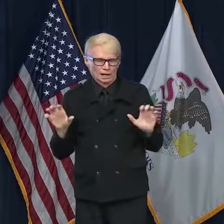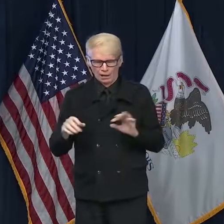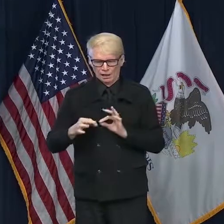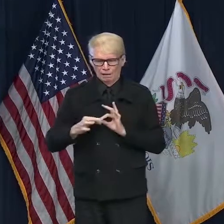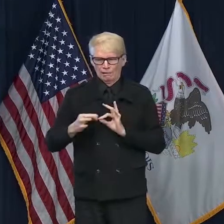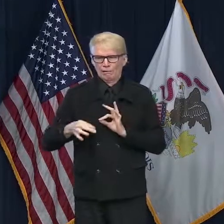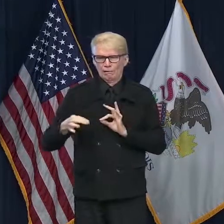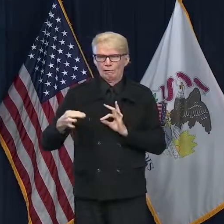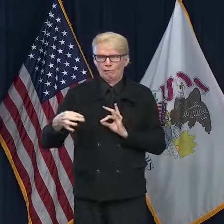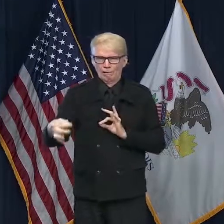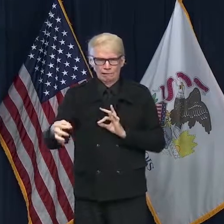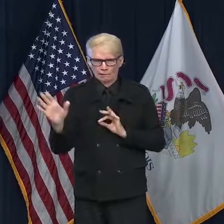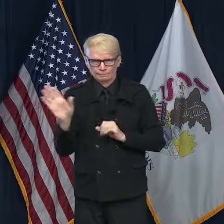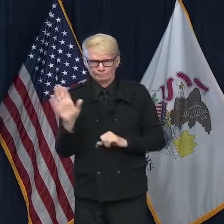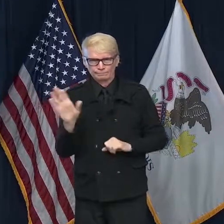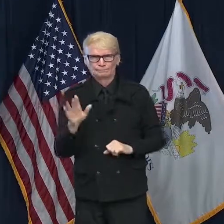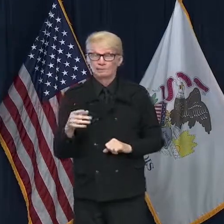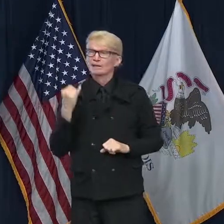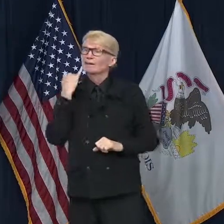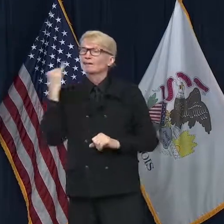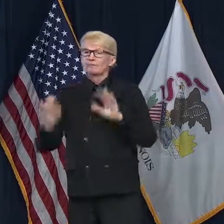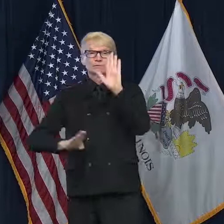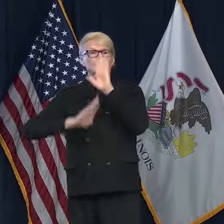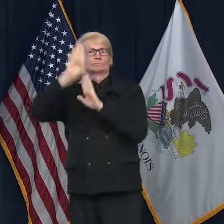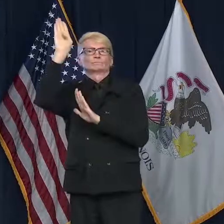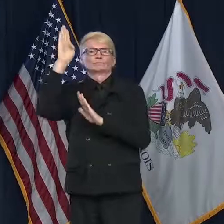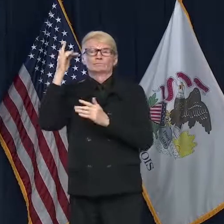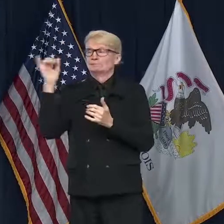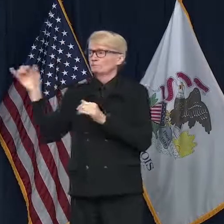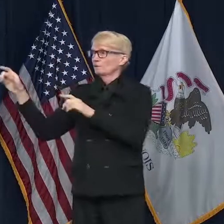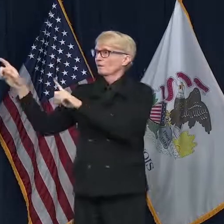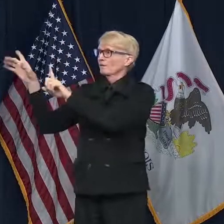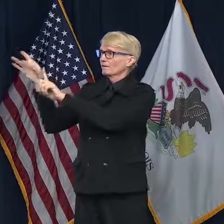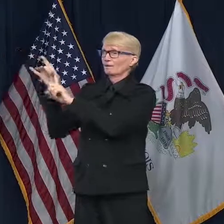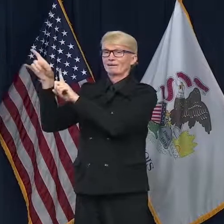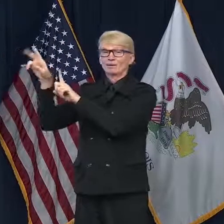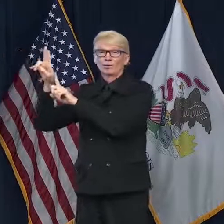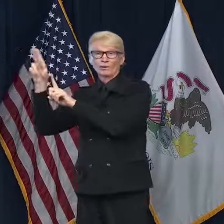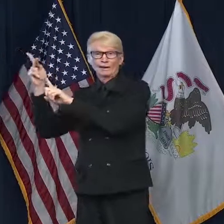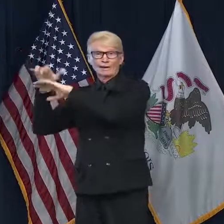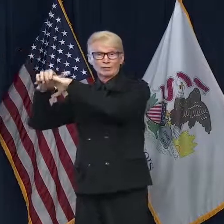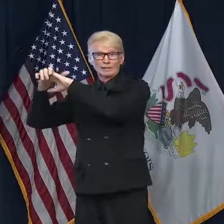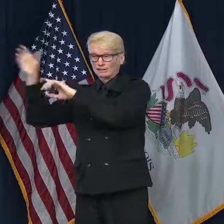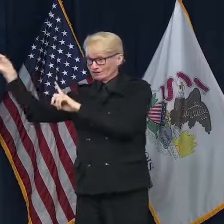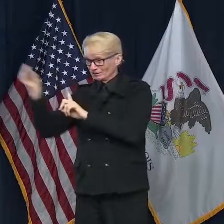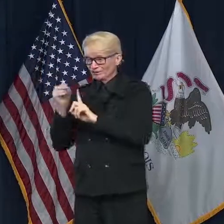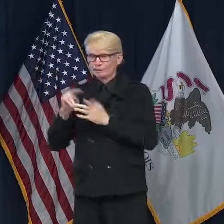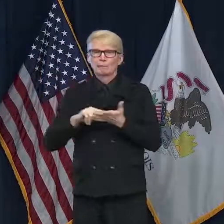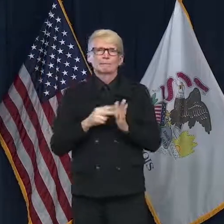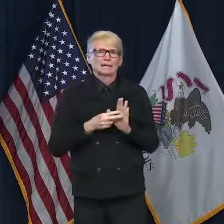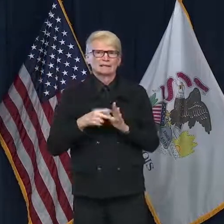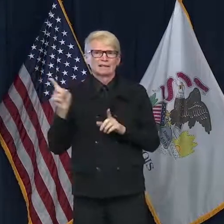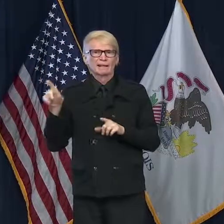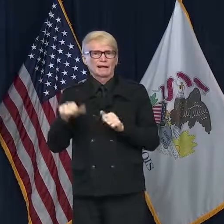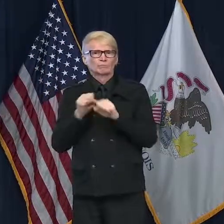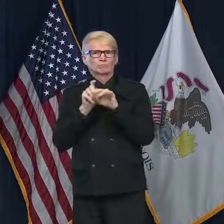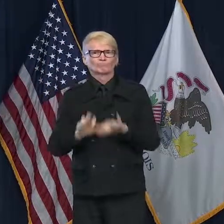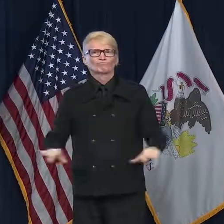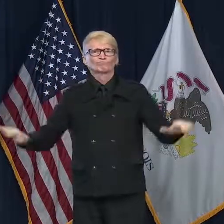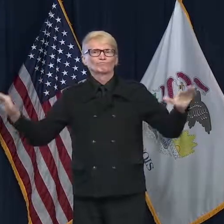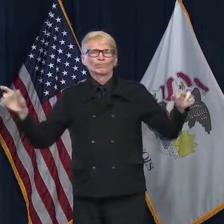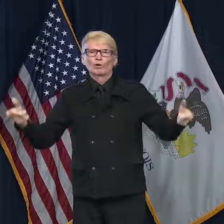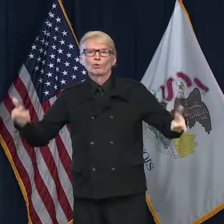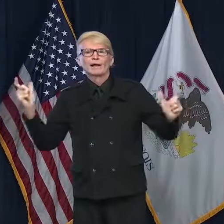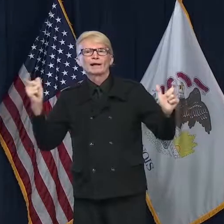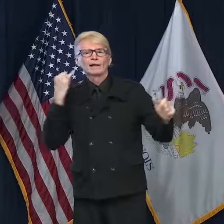see a surge in terms of the UK variant, we know that it starts to multiply very quickly once it takes